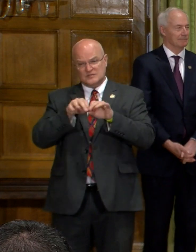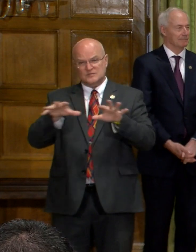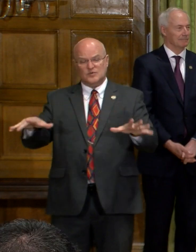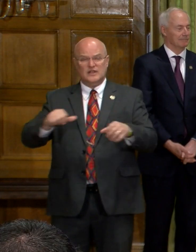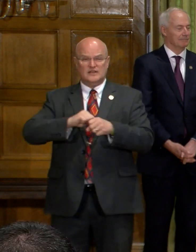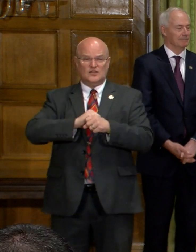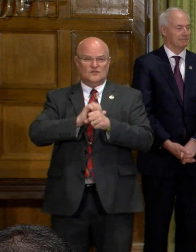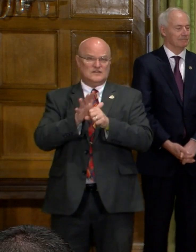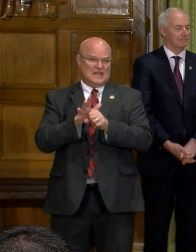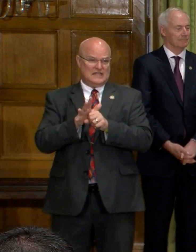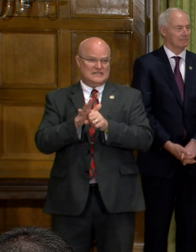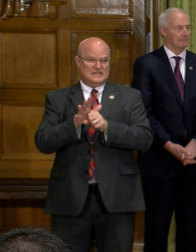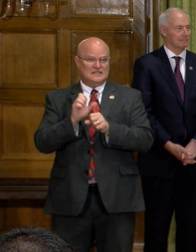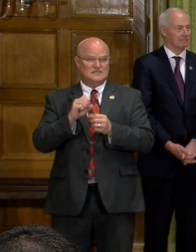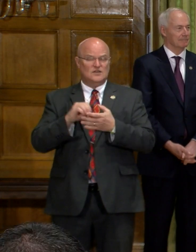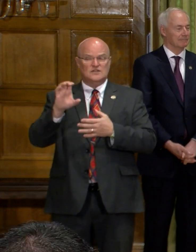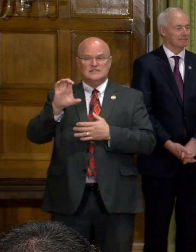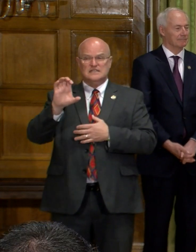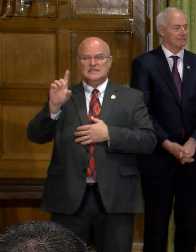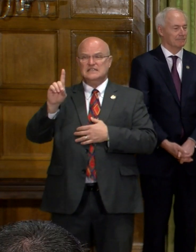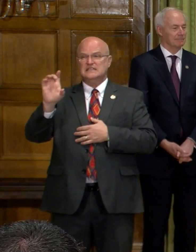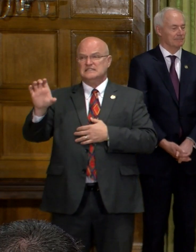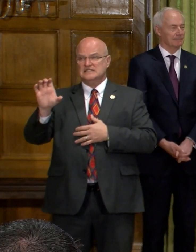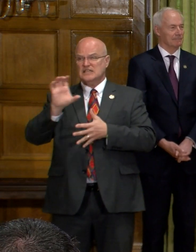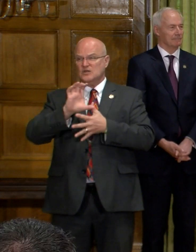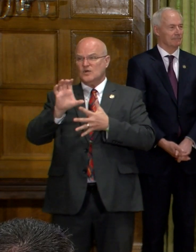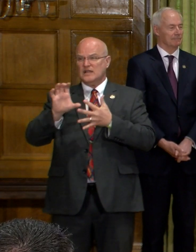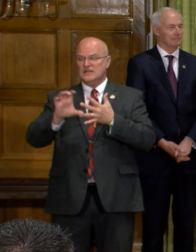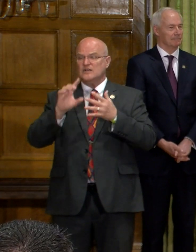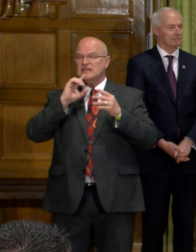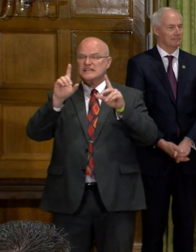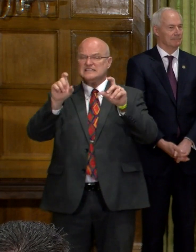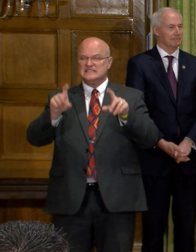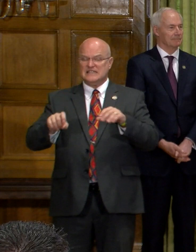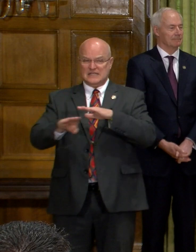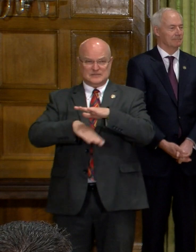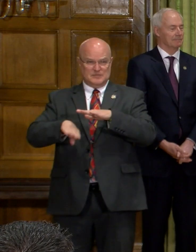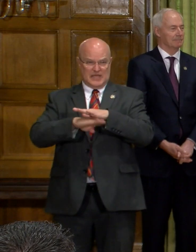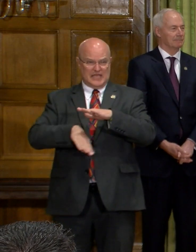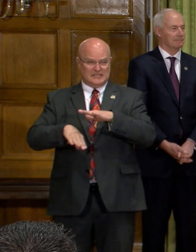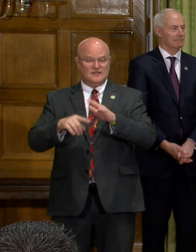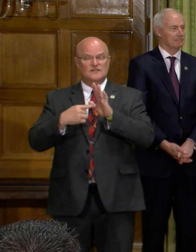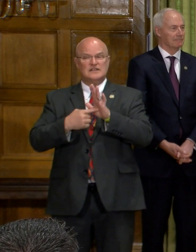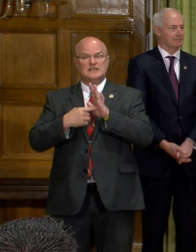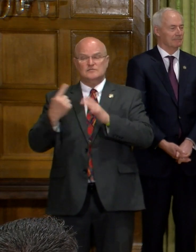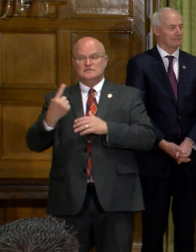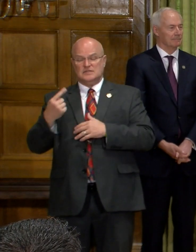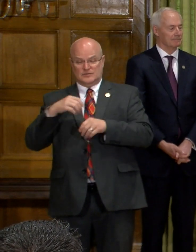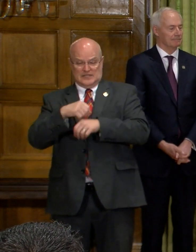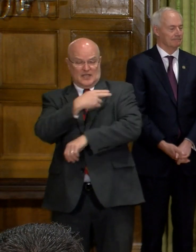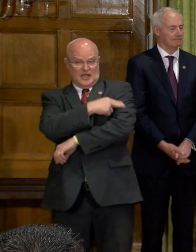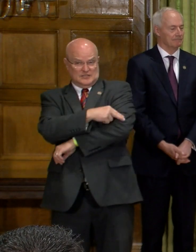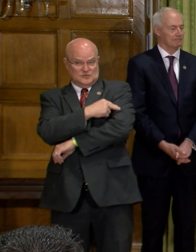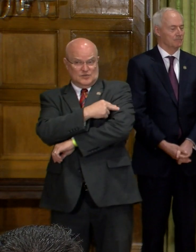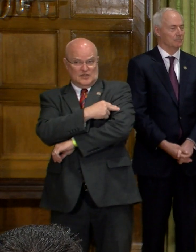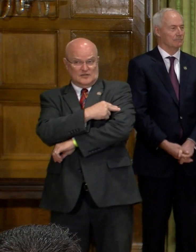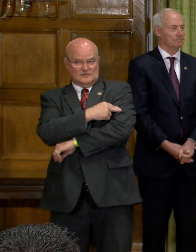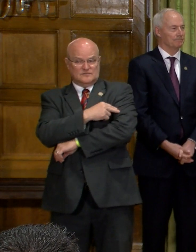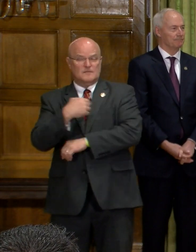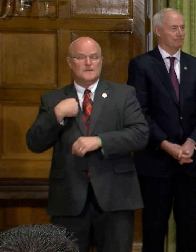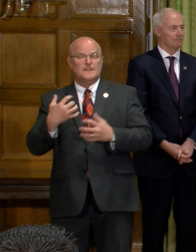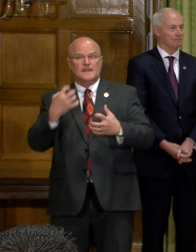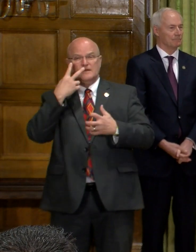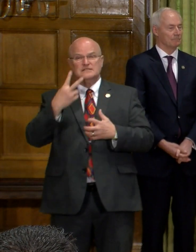of COVID-19. So the CDC criteria is a test-based criteria. For example, if someone were in the hospital, we would want to